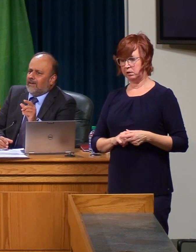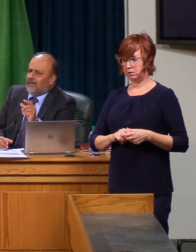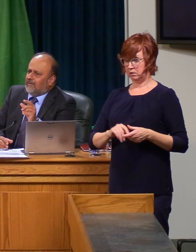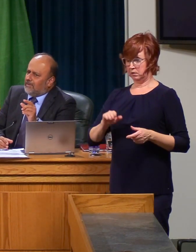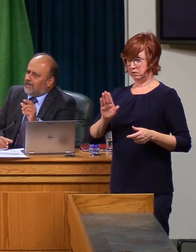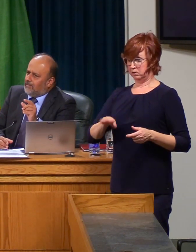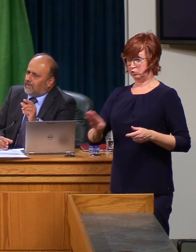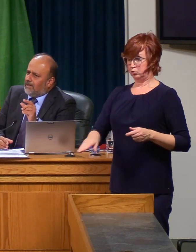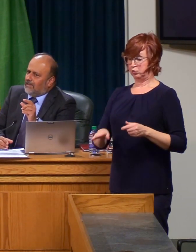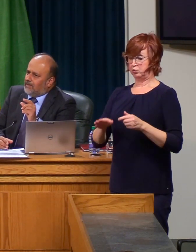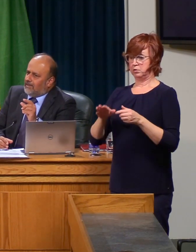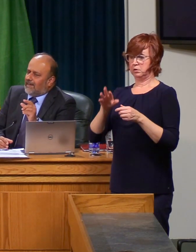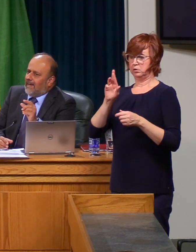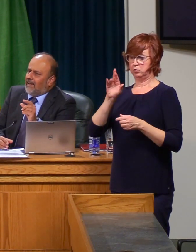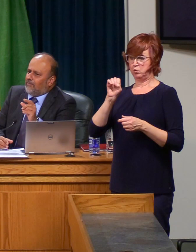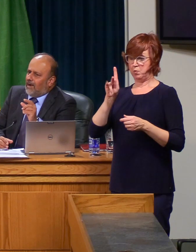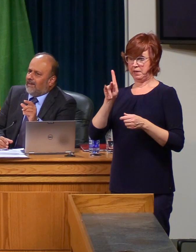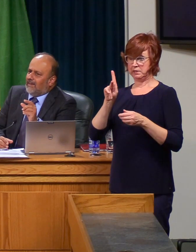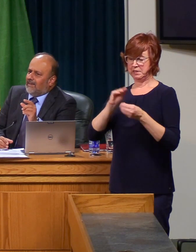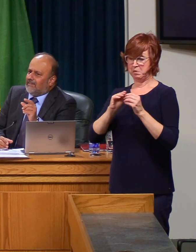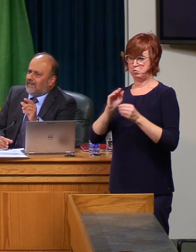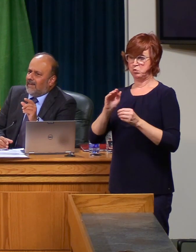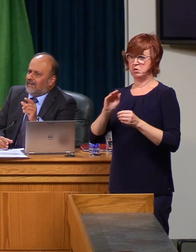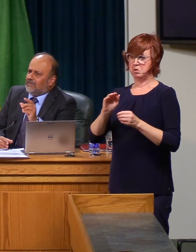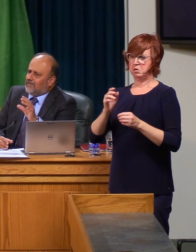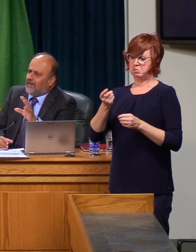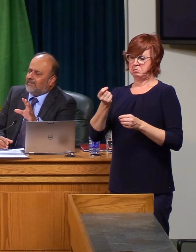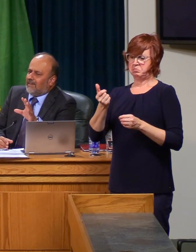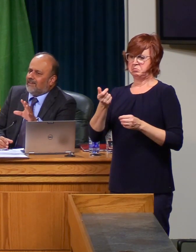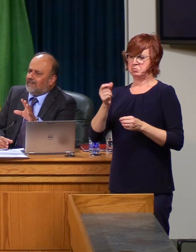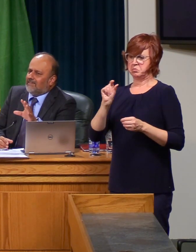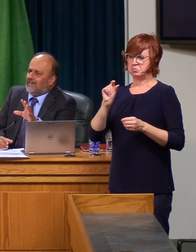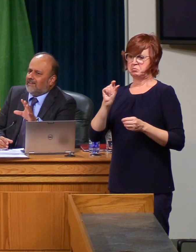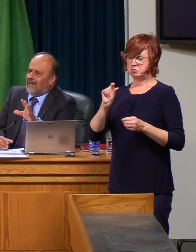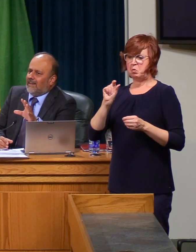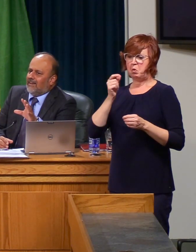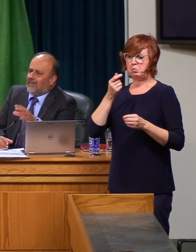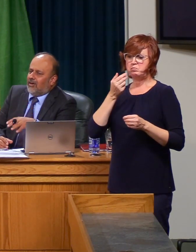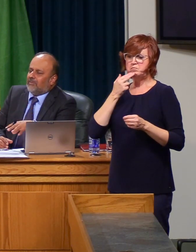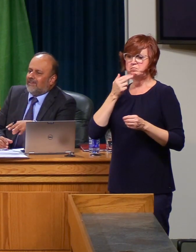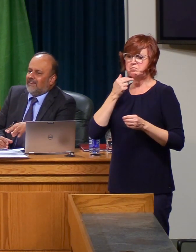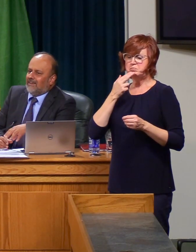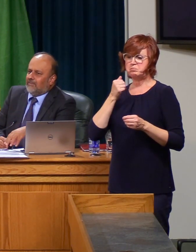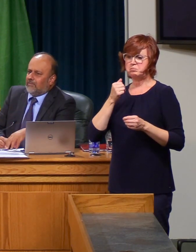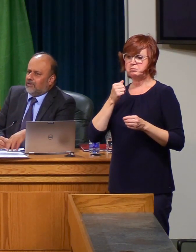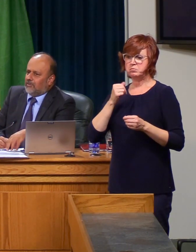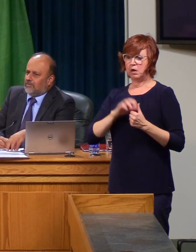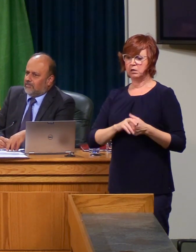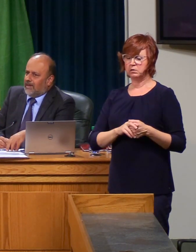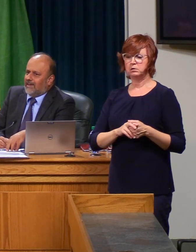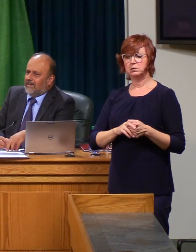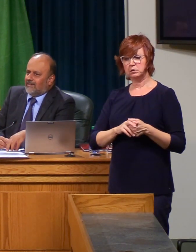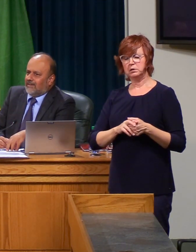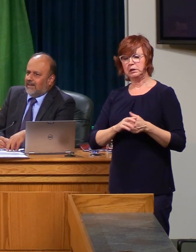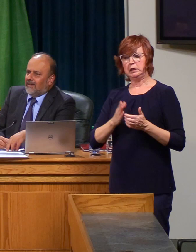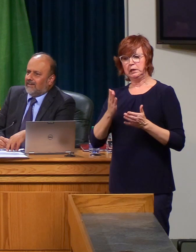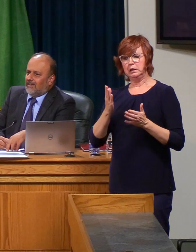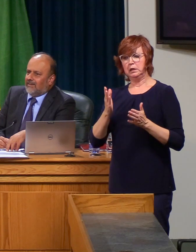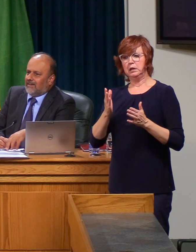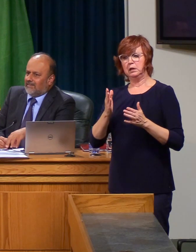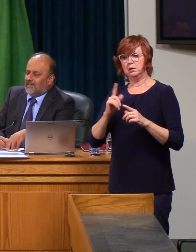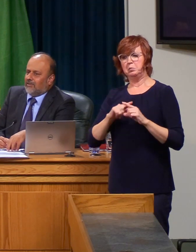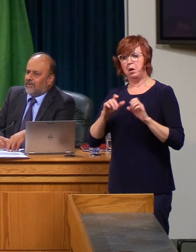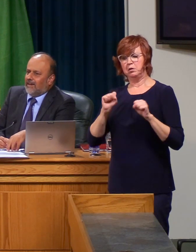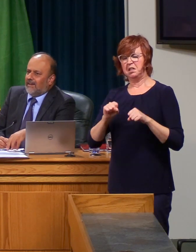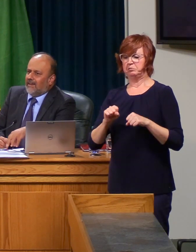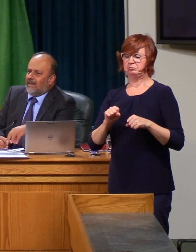low, they can have mild illness. And so that is another concern that obviously, daycares 8 and